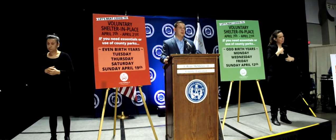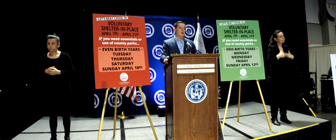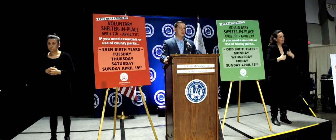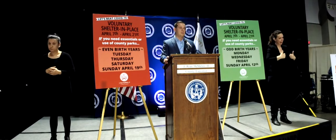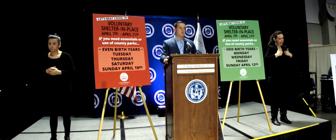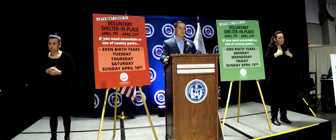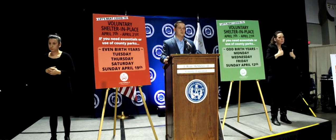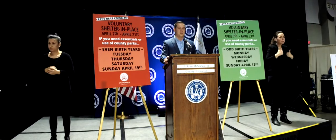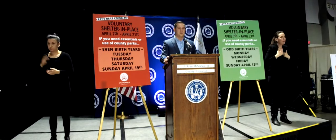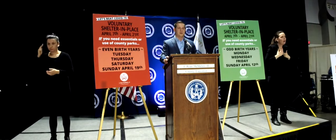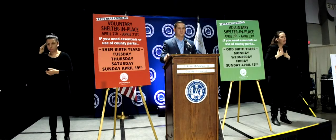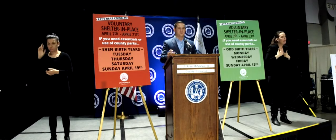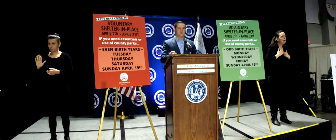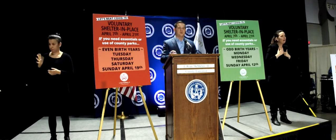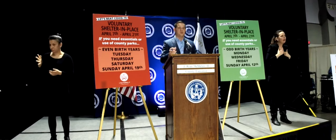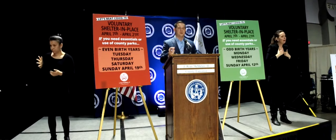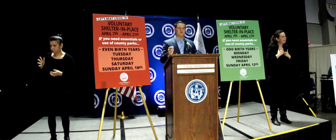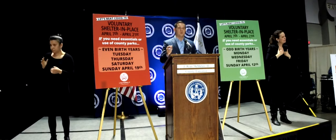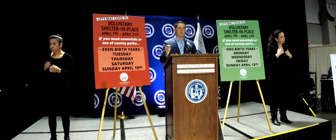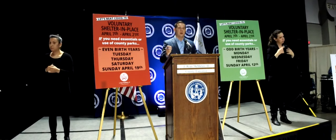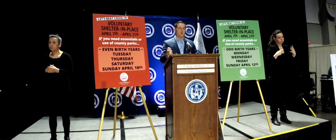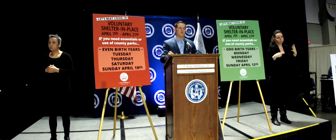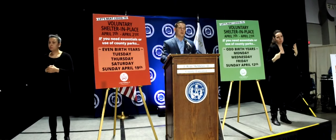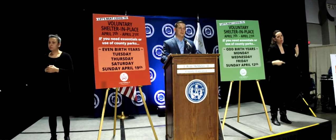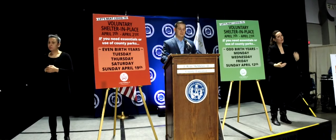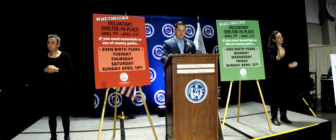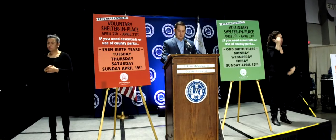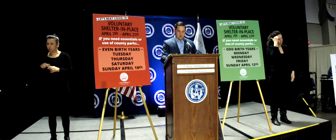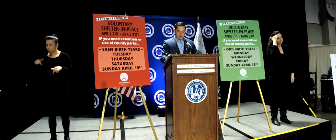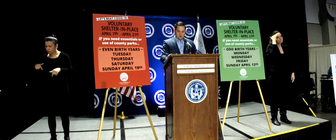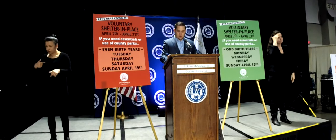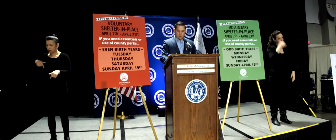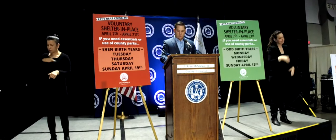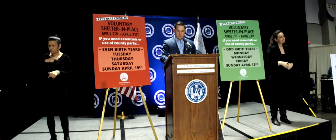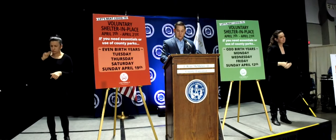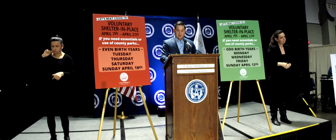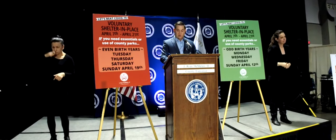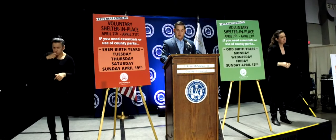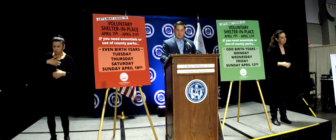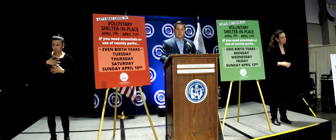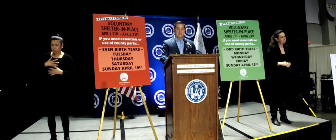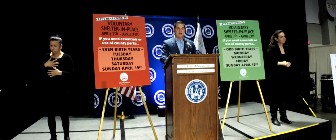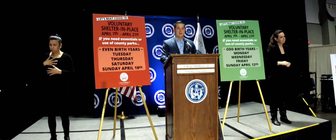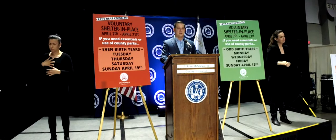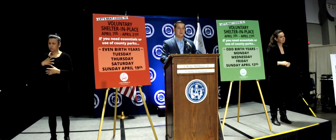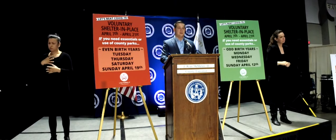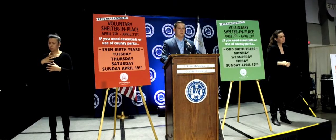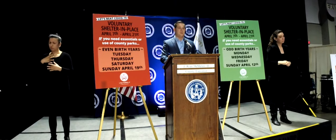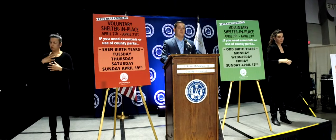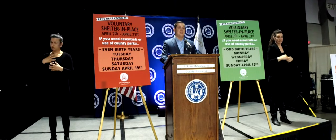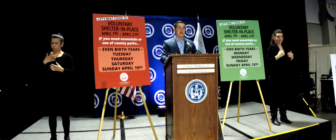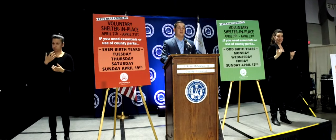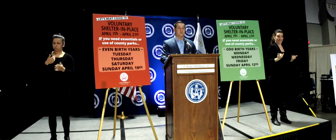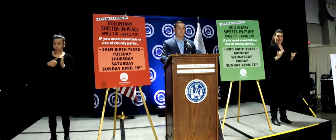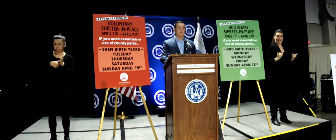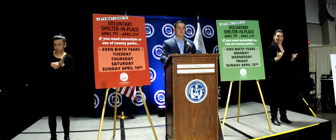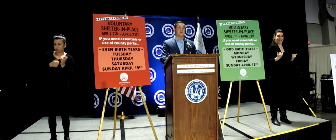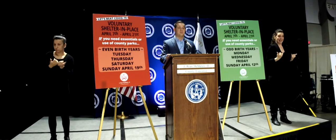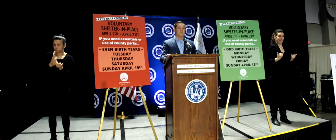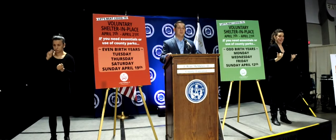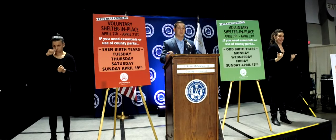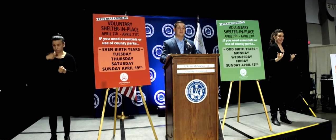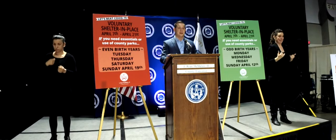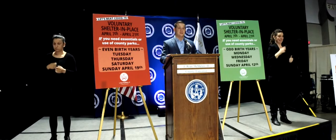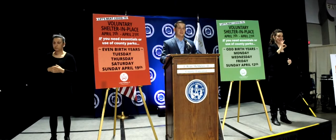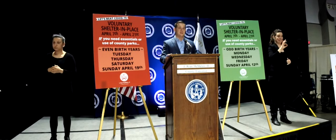on, because with any respiratory illness, you have to rule out COVID-19. So still, to date, roughly 93%